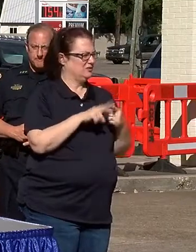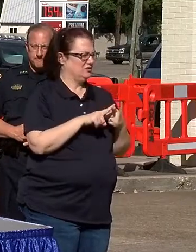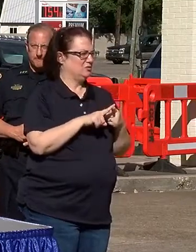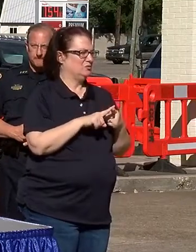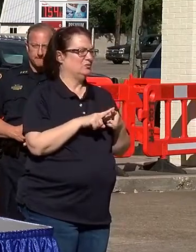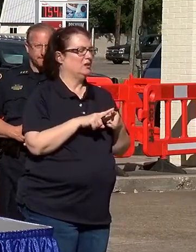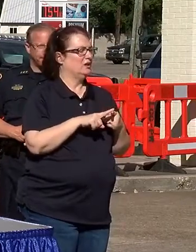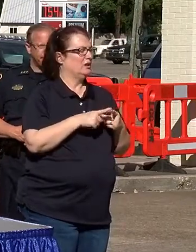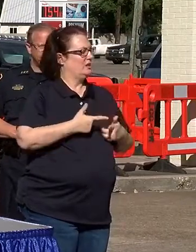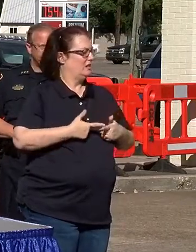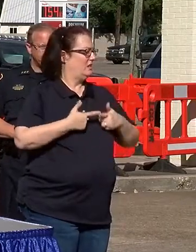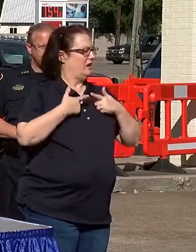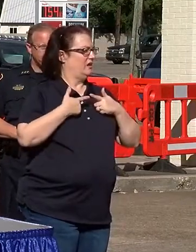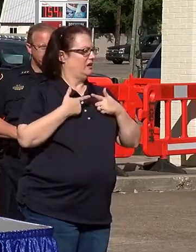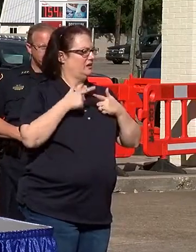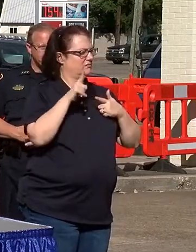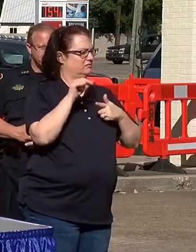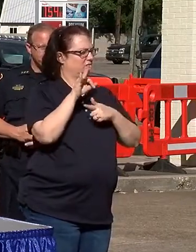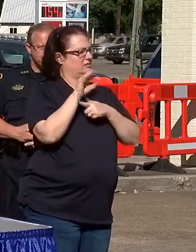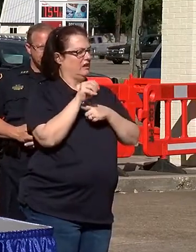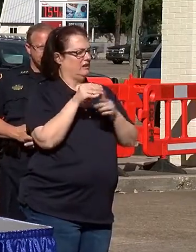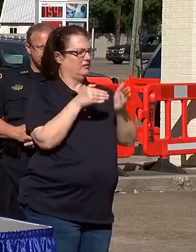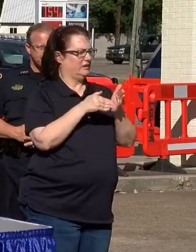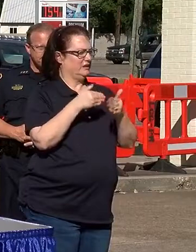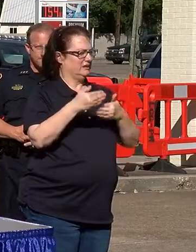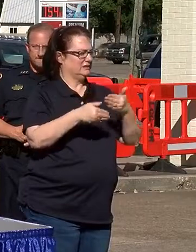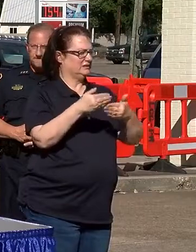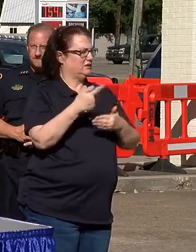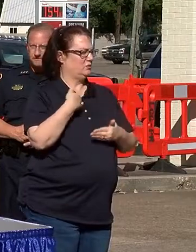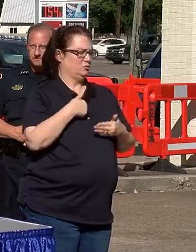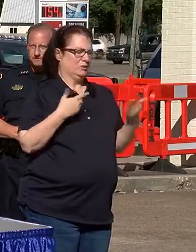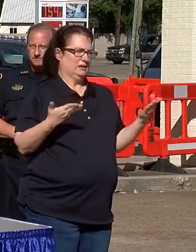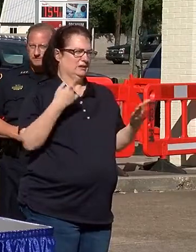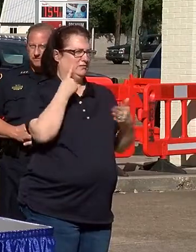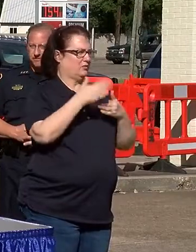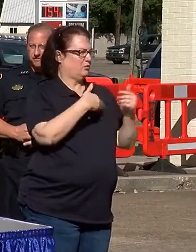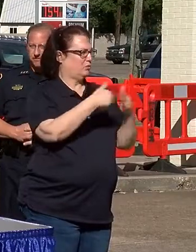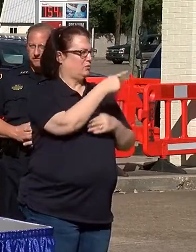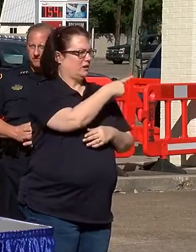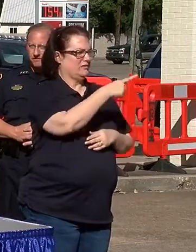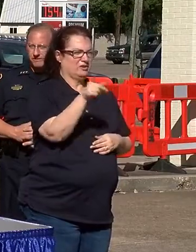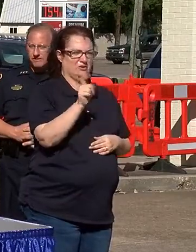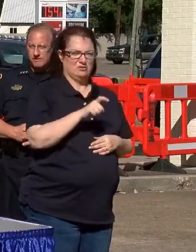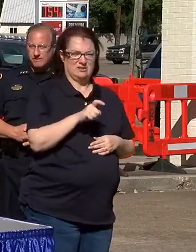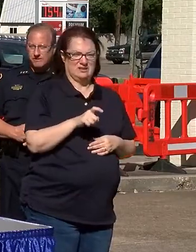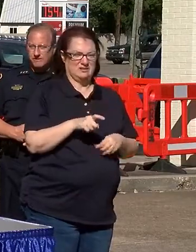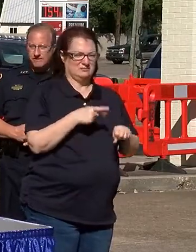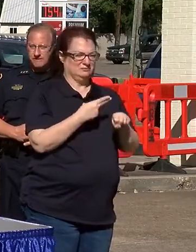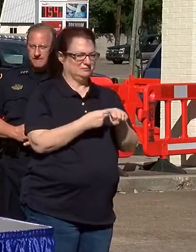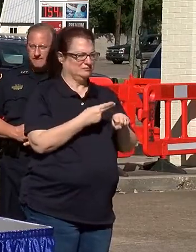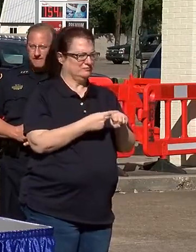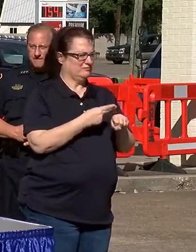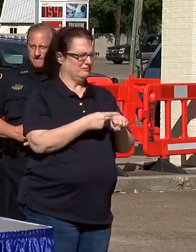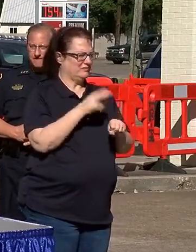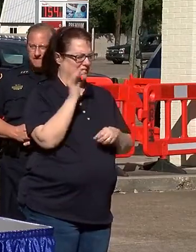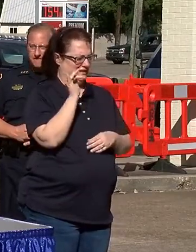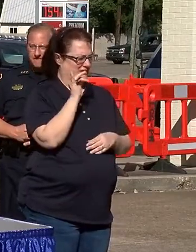online. And we're here to help you guys for whatever you need. So the hospitals are not tasked right now.